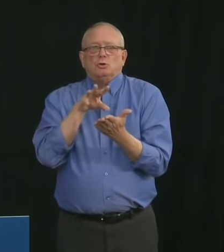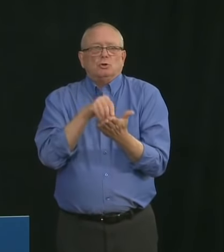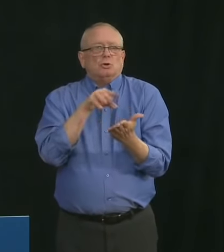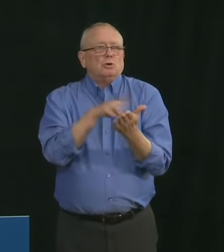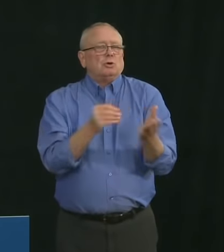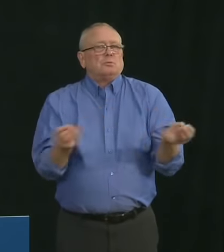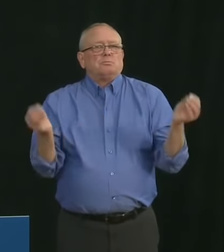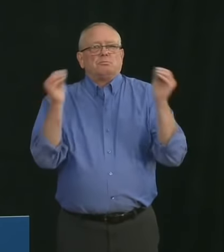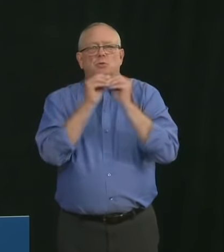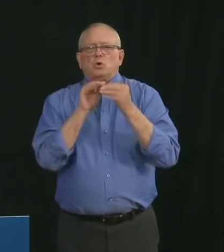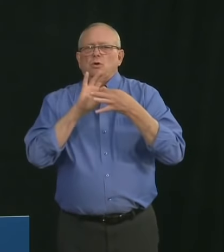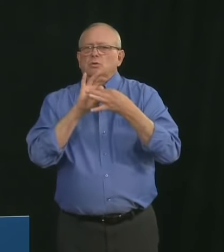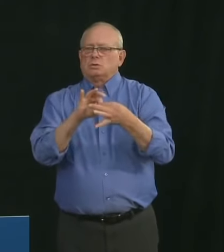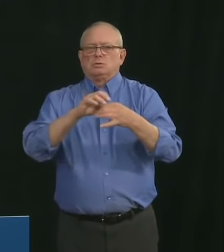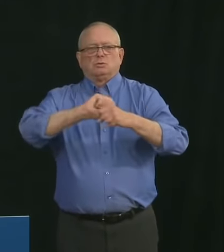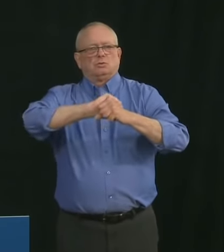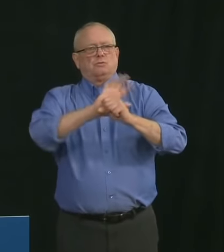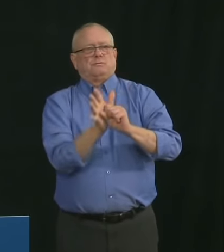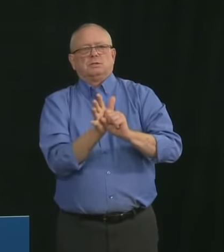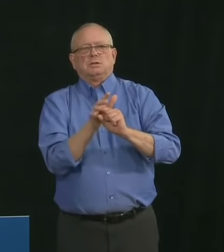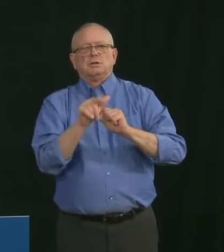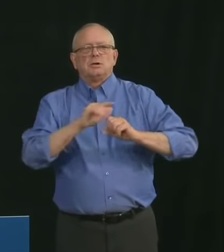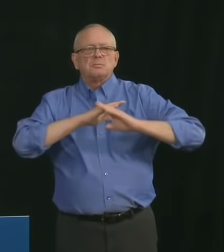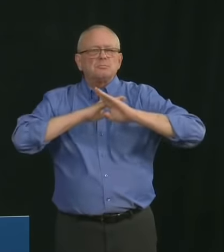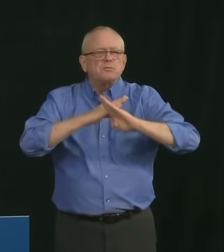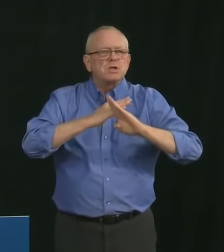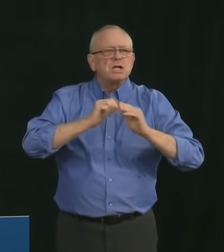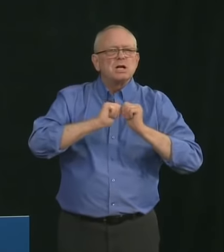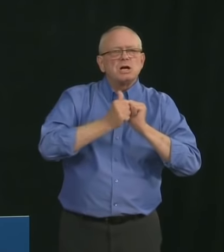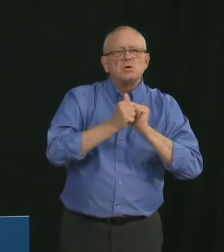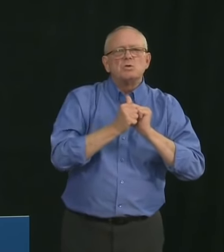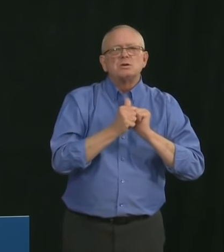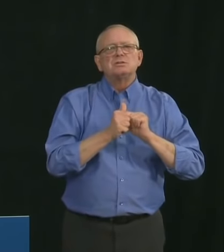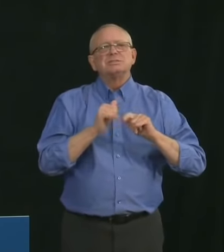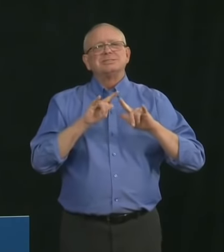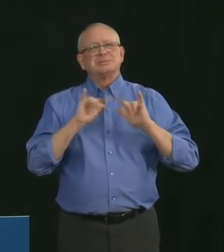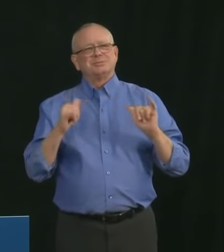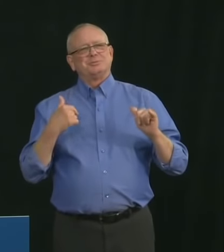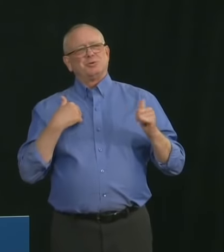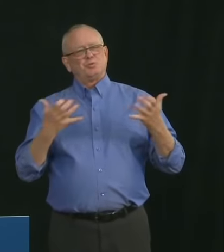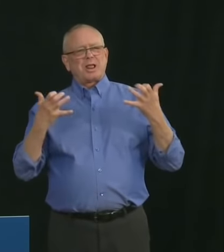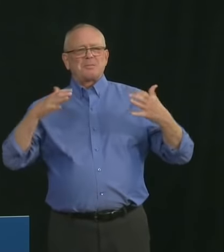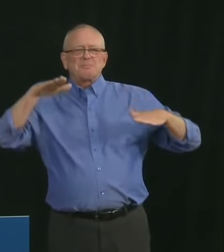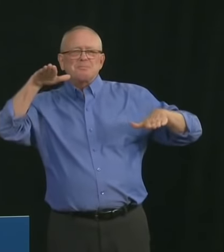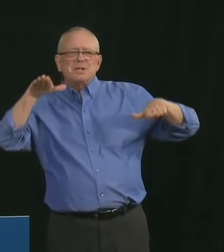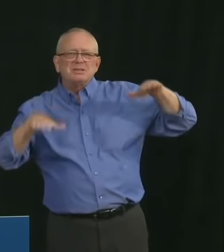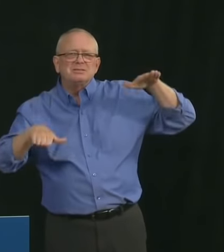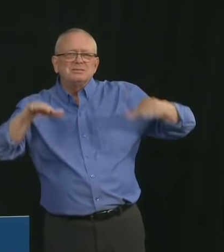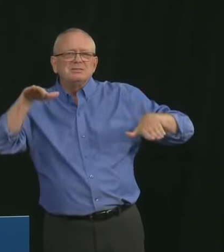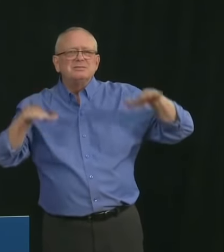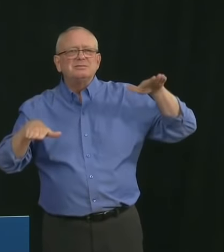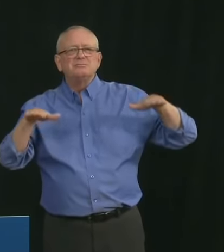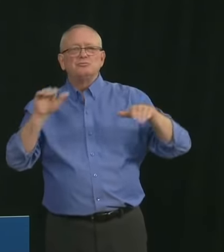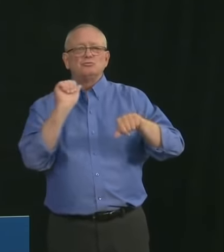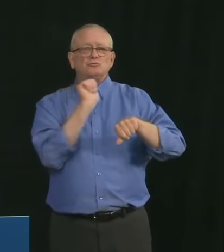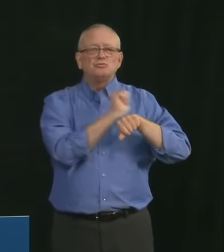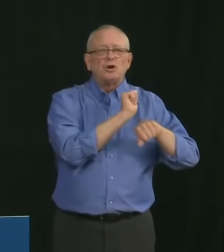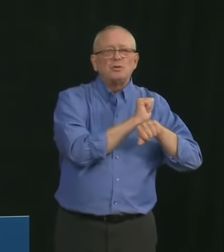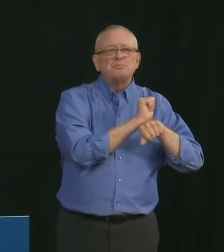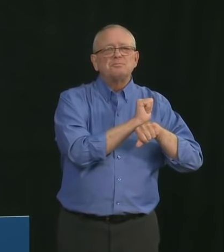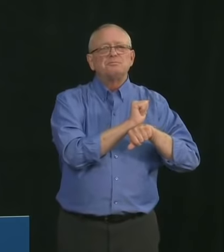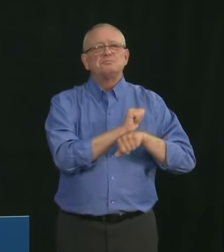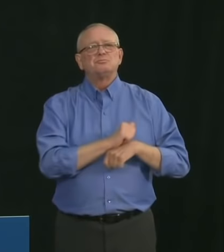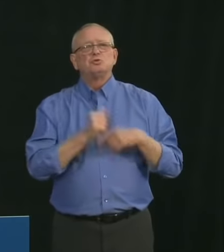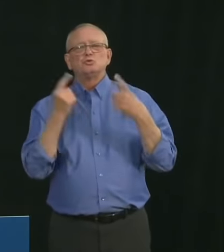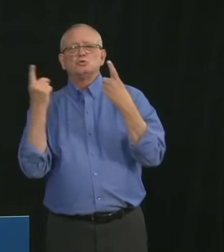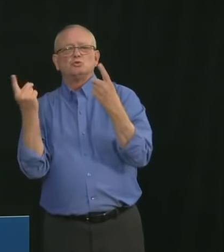have for human connection, meaningful employment, and protection from infectious disease. There is no one